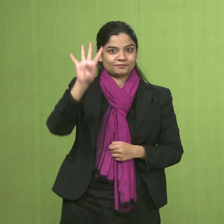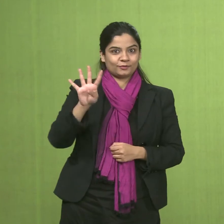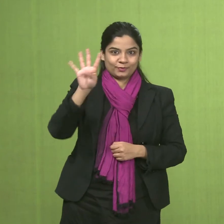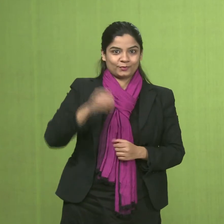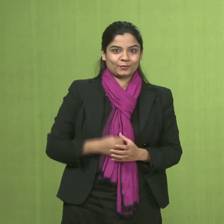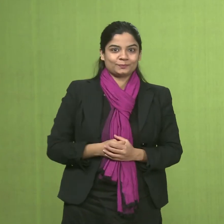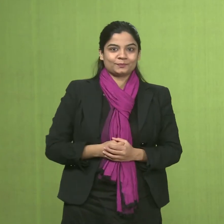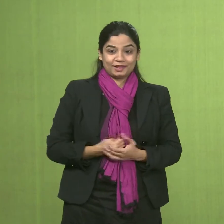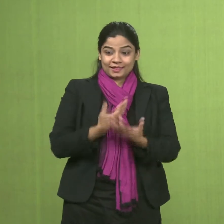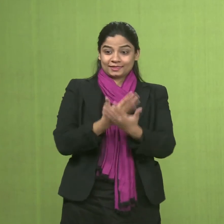Fourth question.